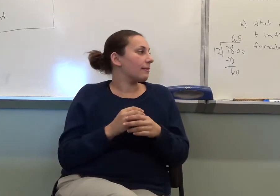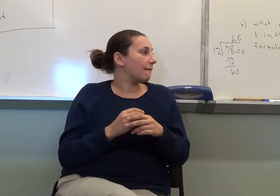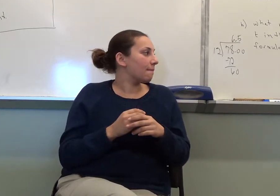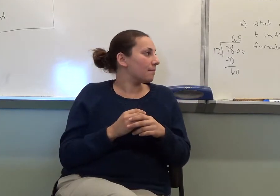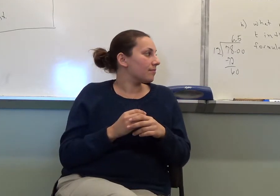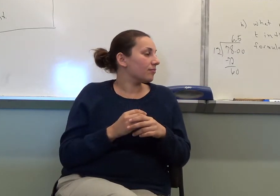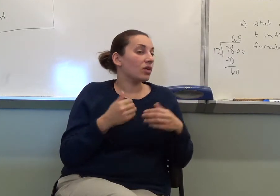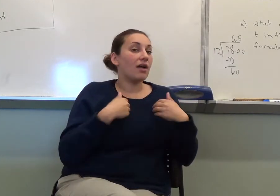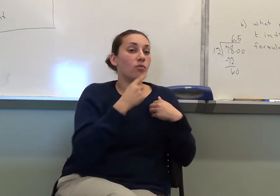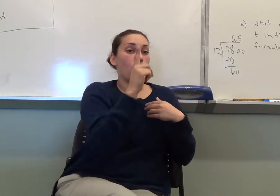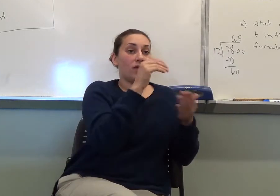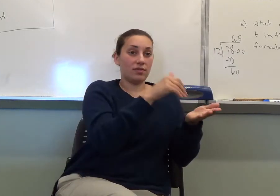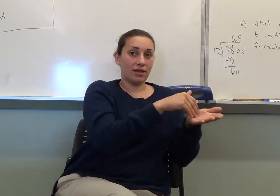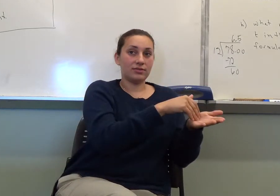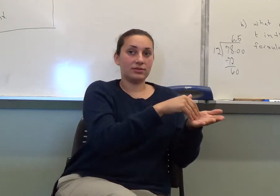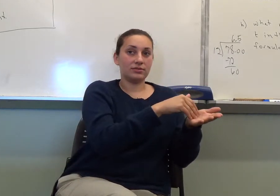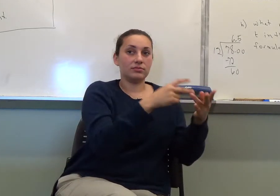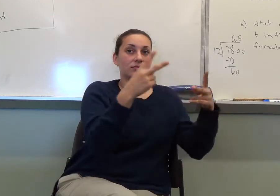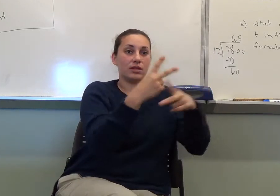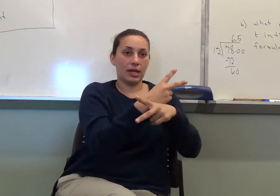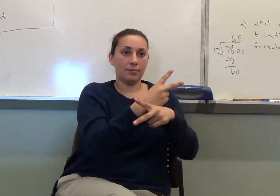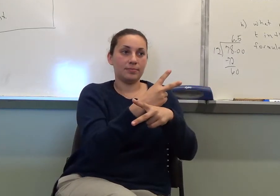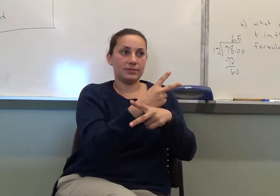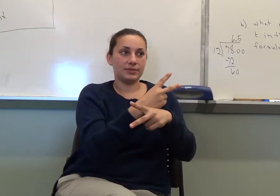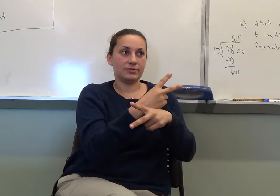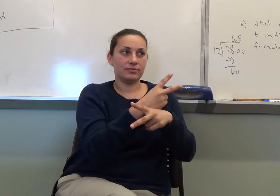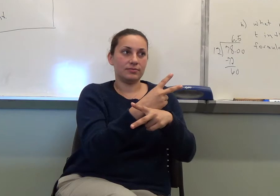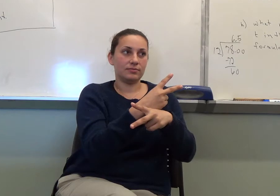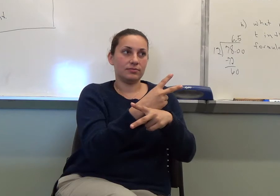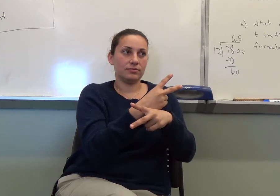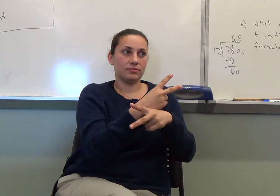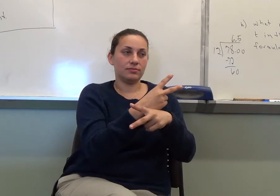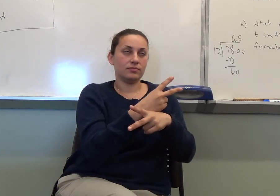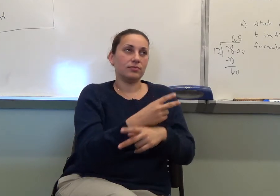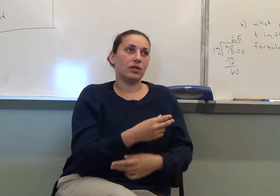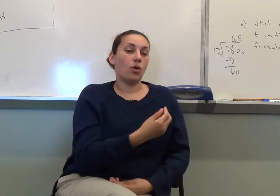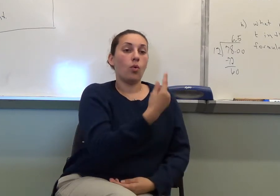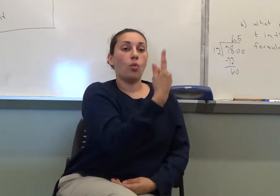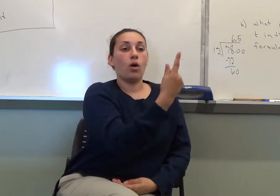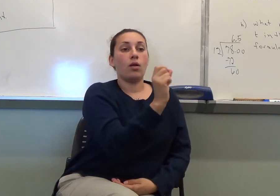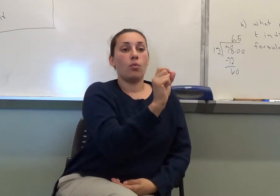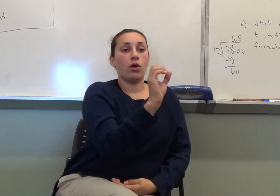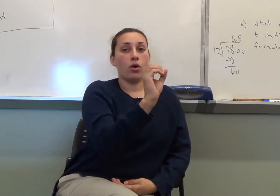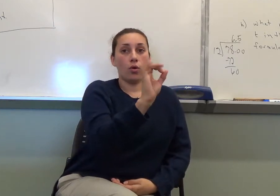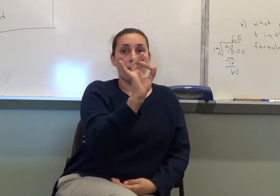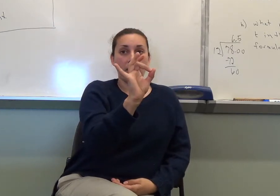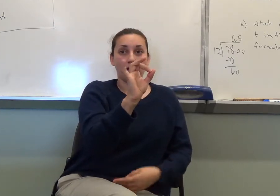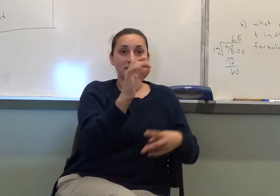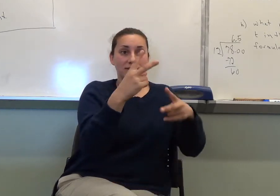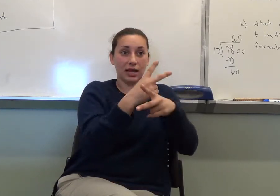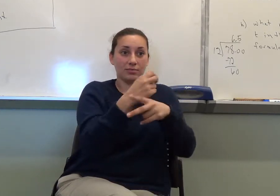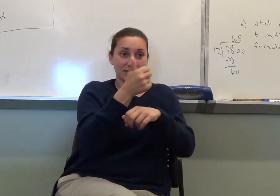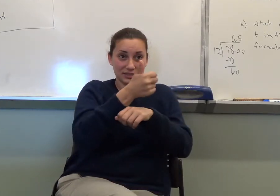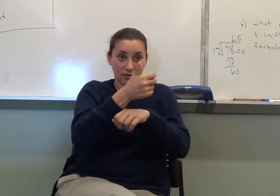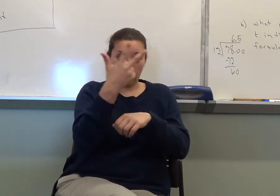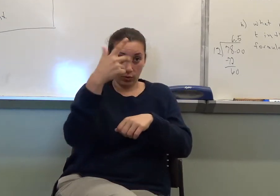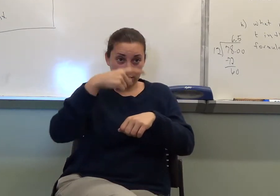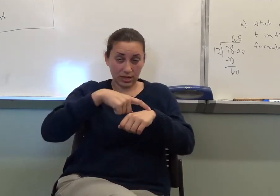got 1,000 multiplied. If you take 1.08 and raise it to the third power, your calculator should have